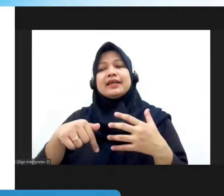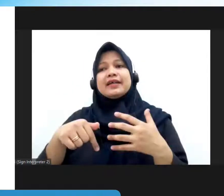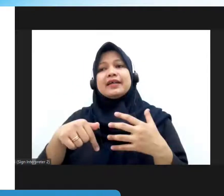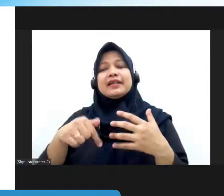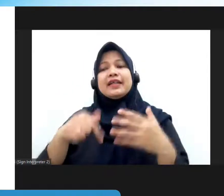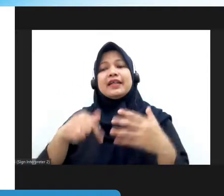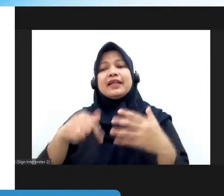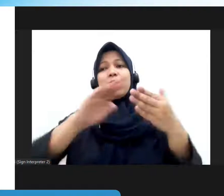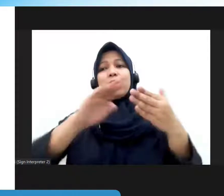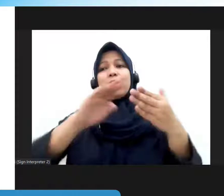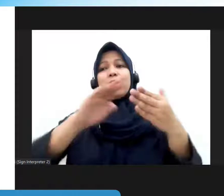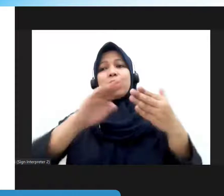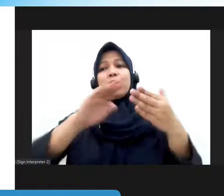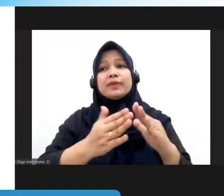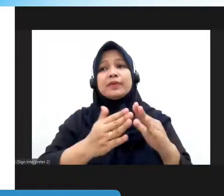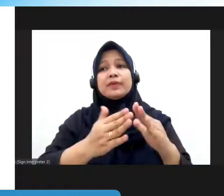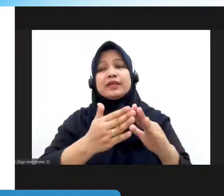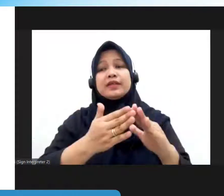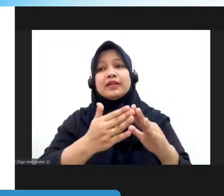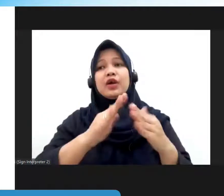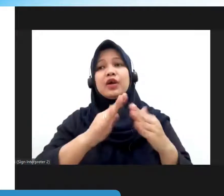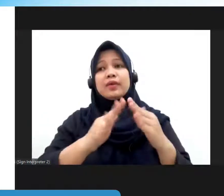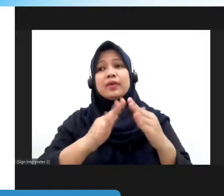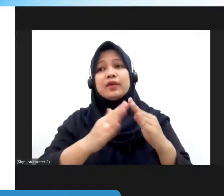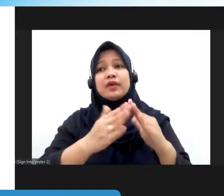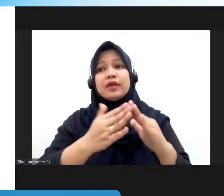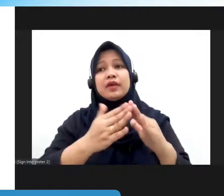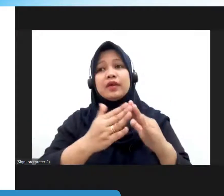who are at risk as part of our intervention.